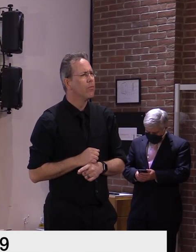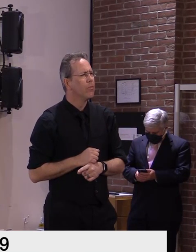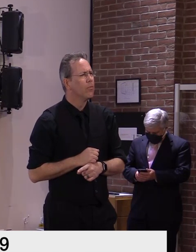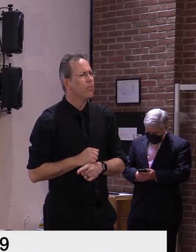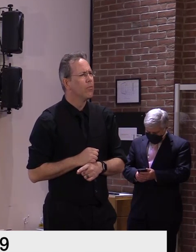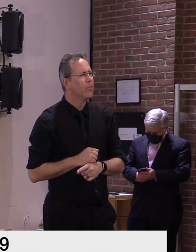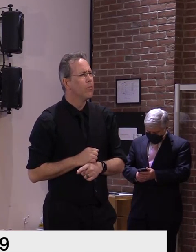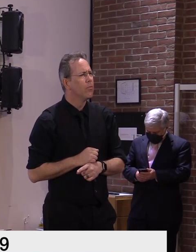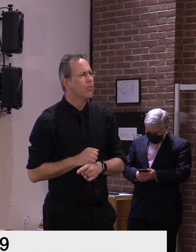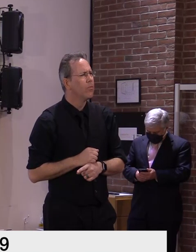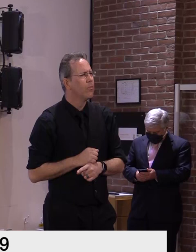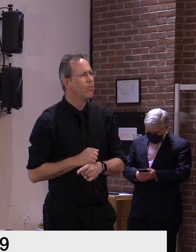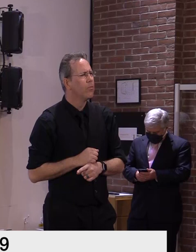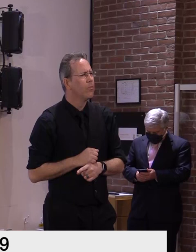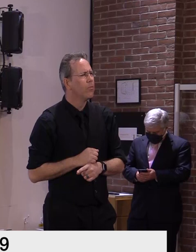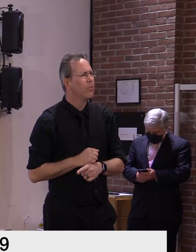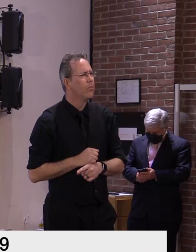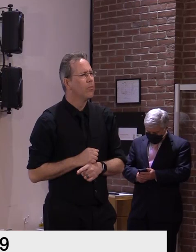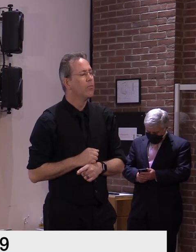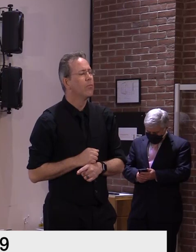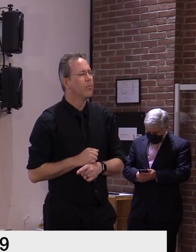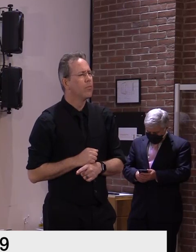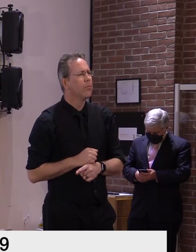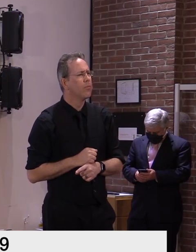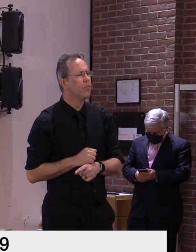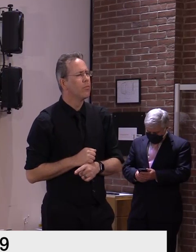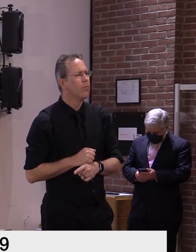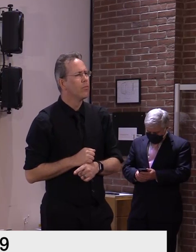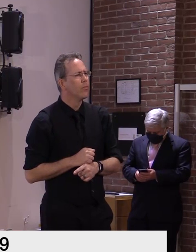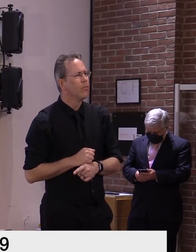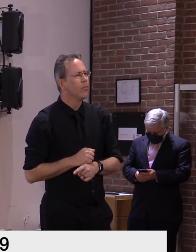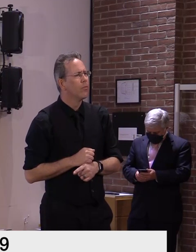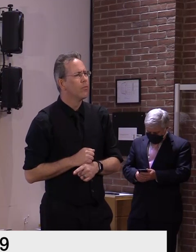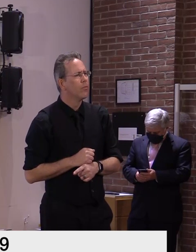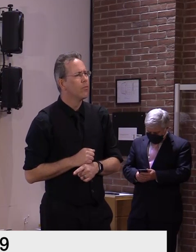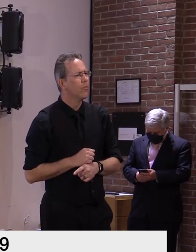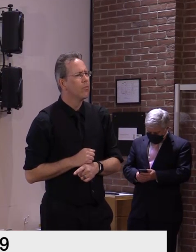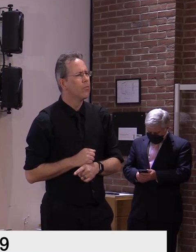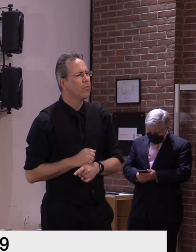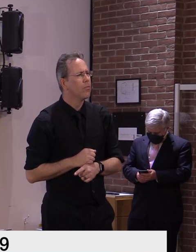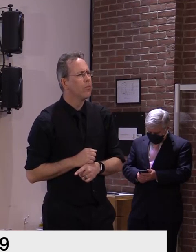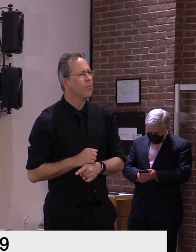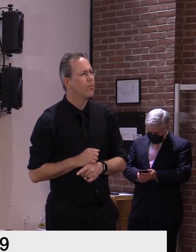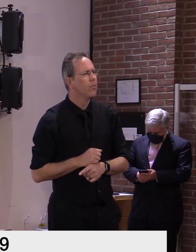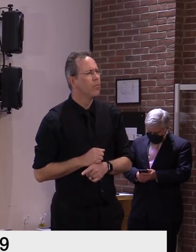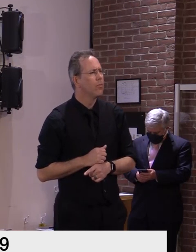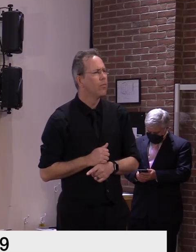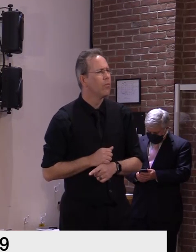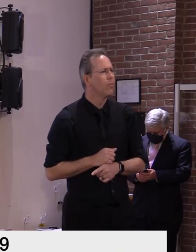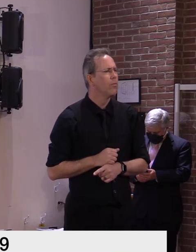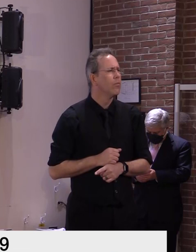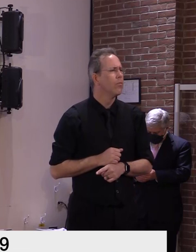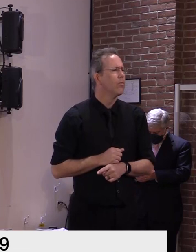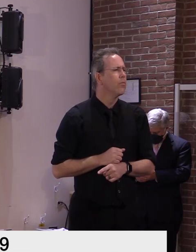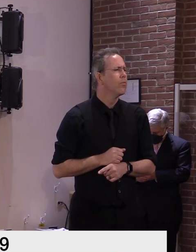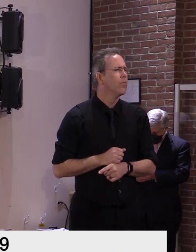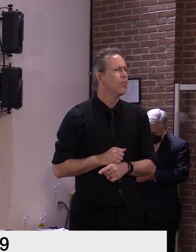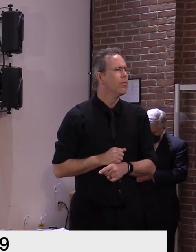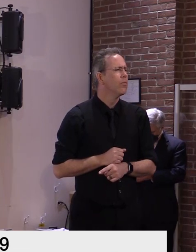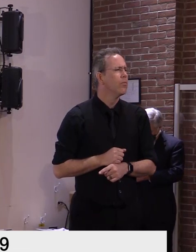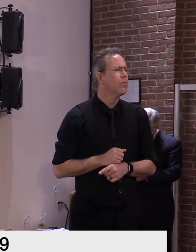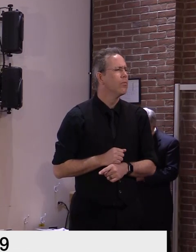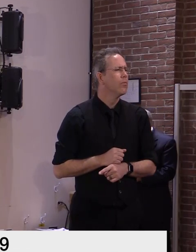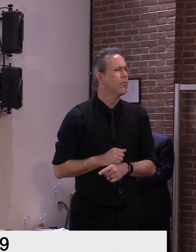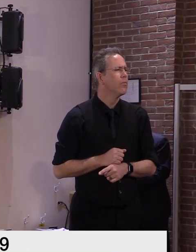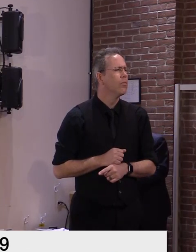working out the details in committee, but the basis of it allowing 6 online sports books to operate in the state.